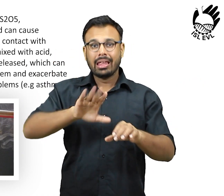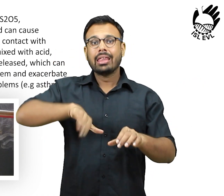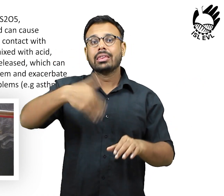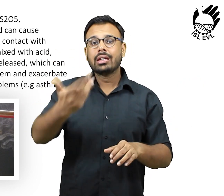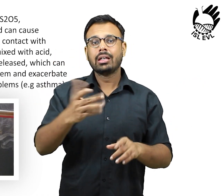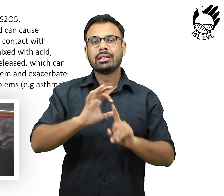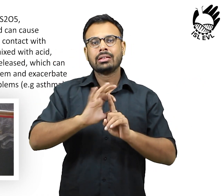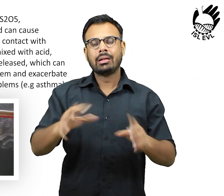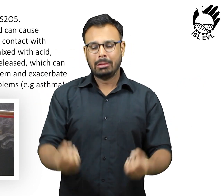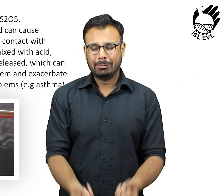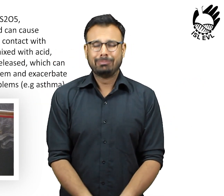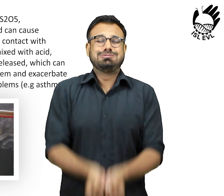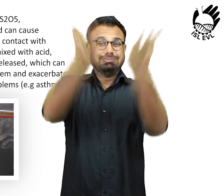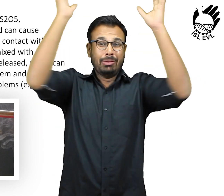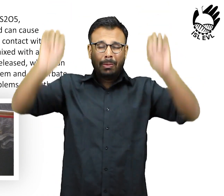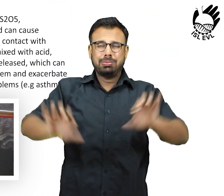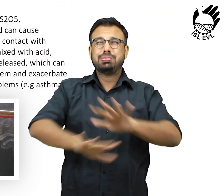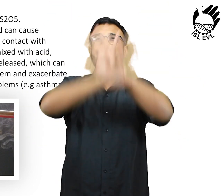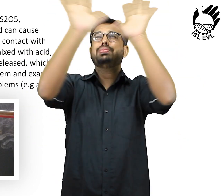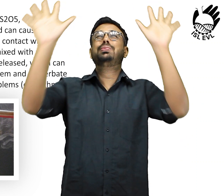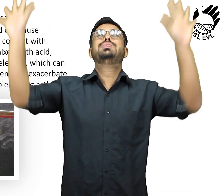and exacerbate pre-existing breathing problems.